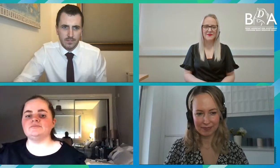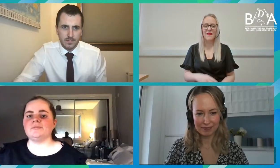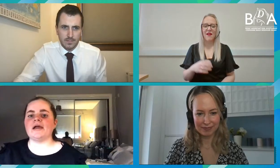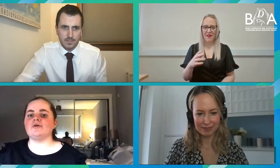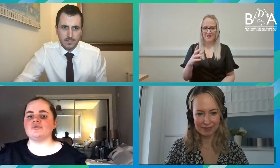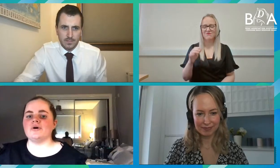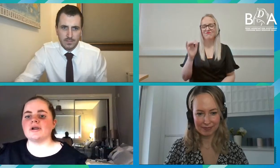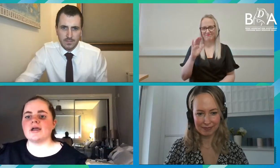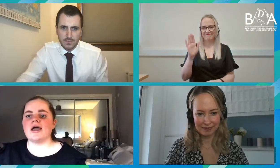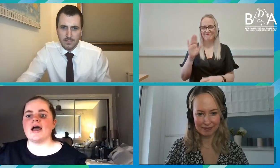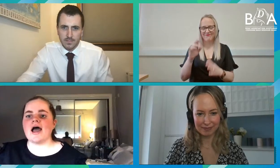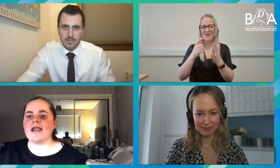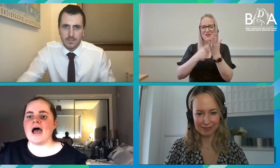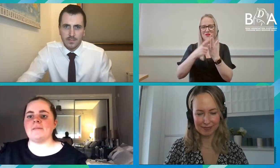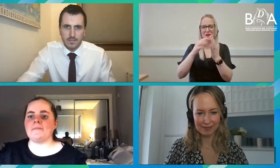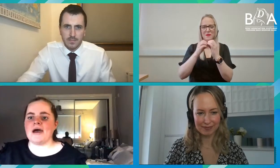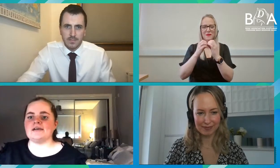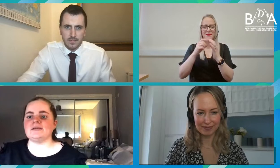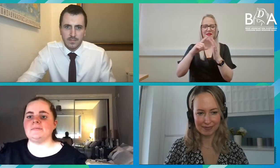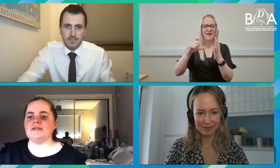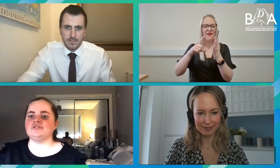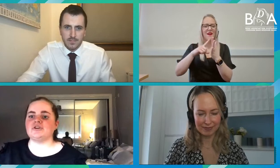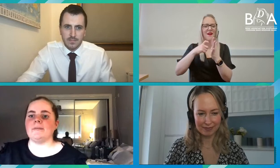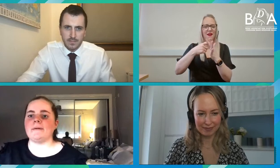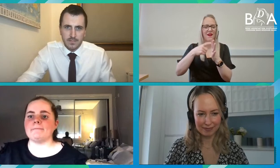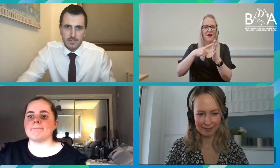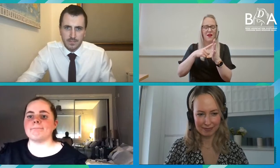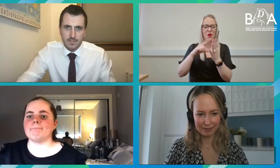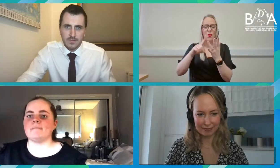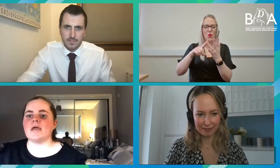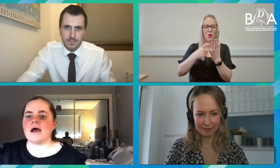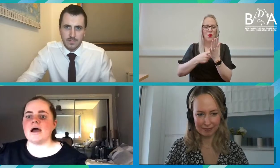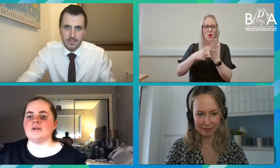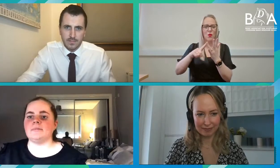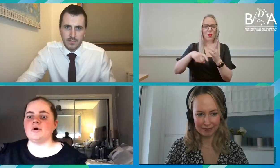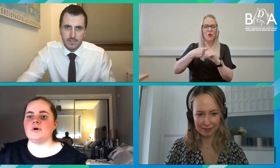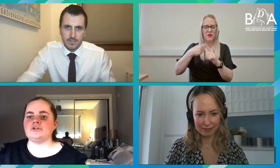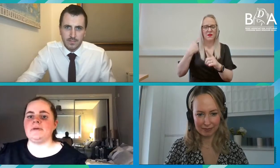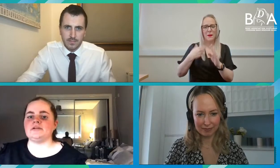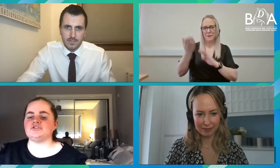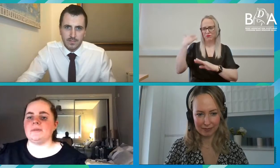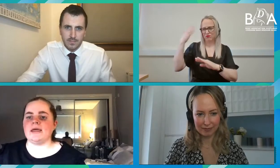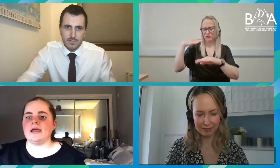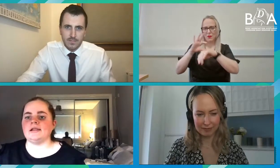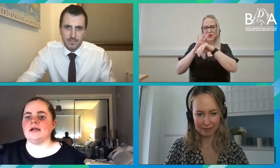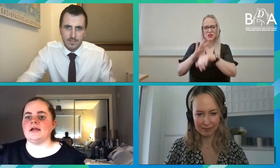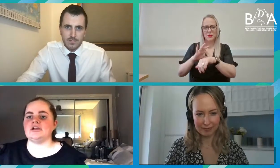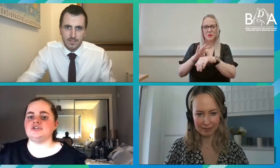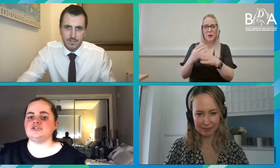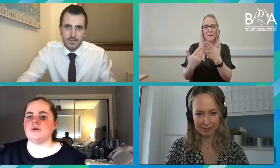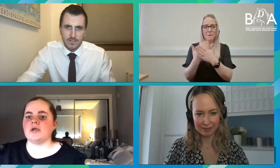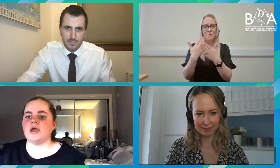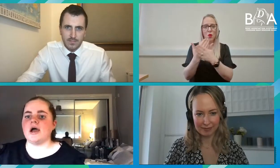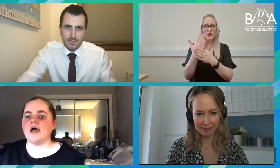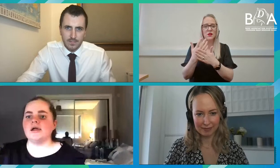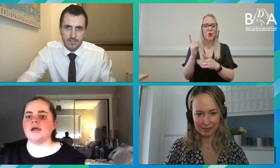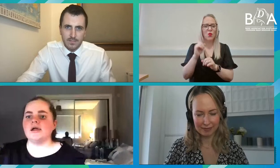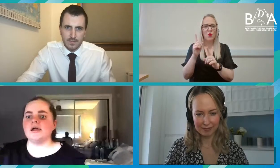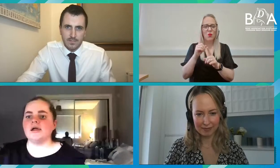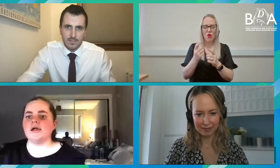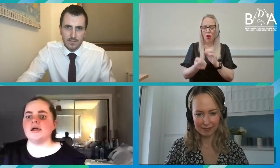Hello, my name's Rebecca O'Rourke, and I am a past apprenticeship. I've done a modern apprenticeship in early education and